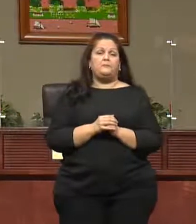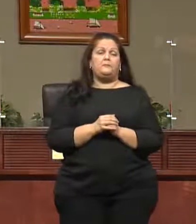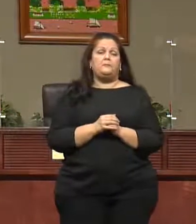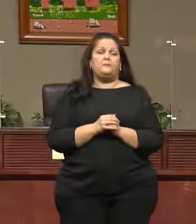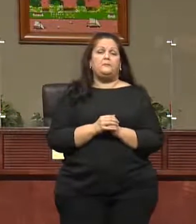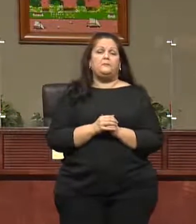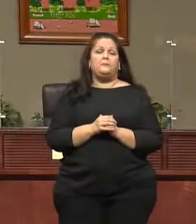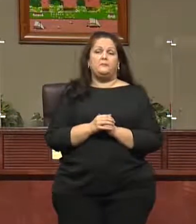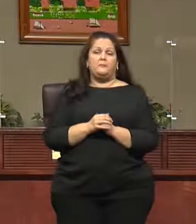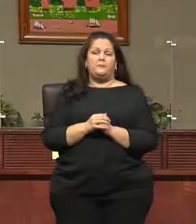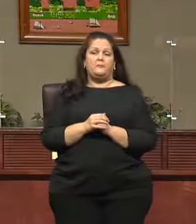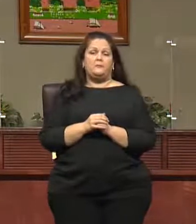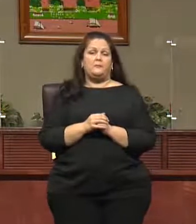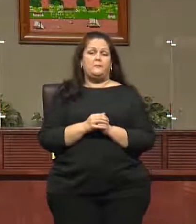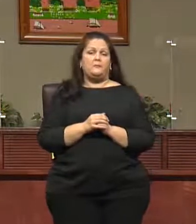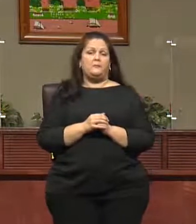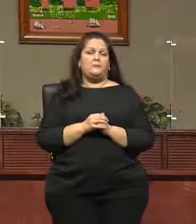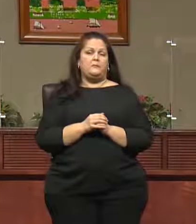There's a call to